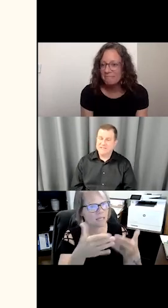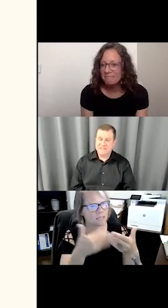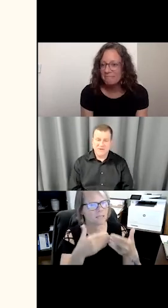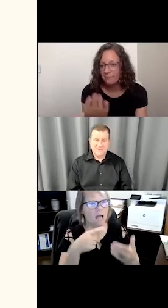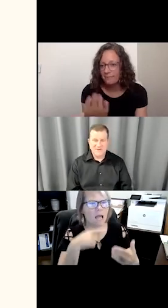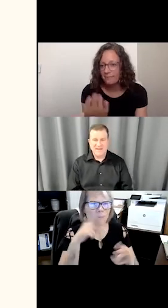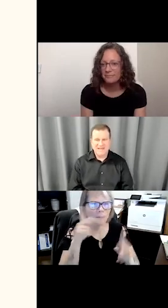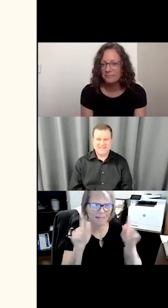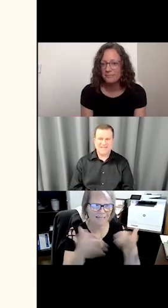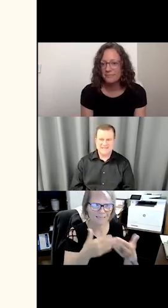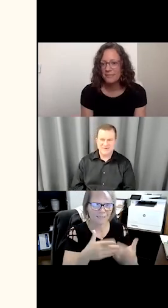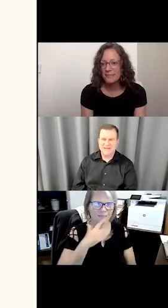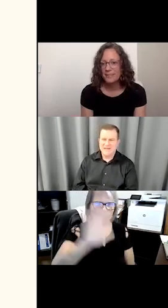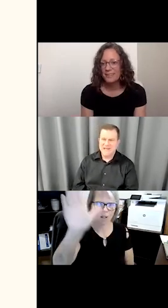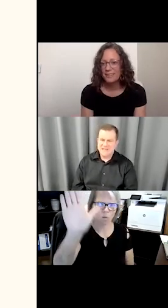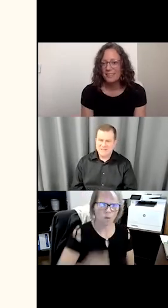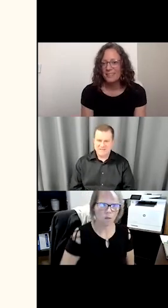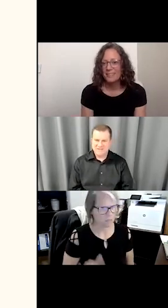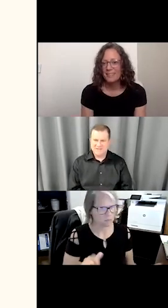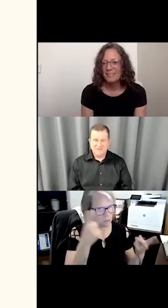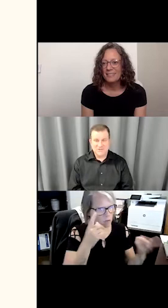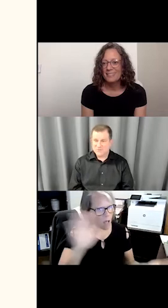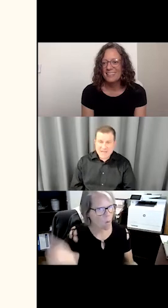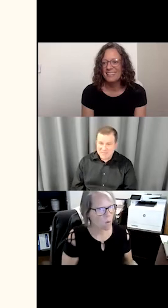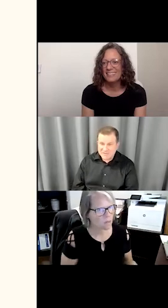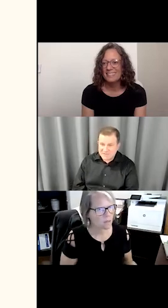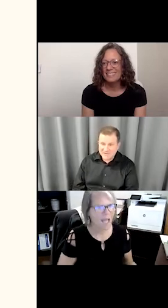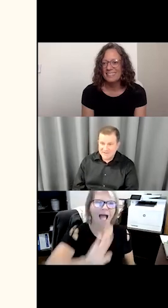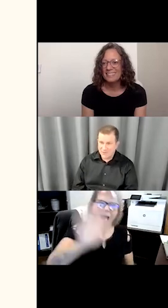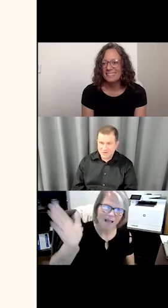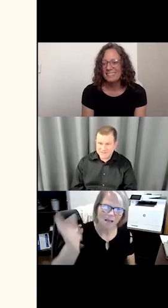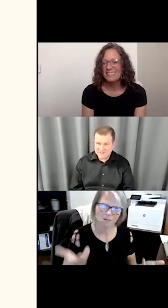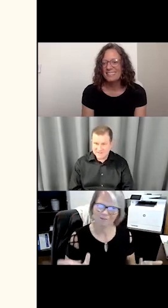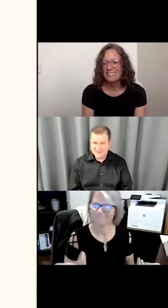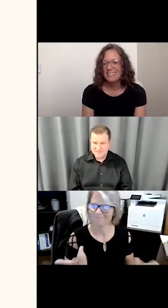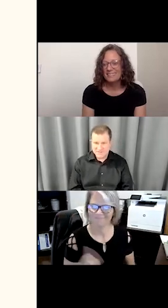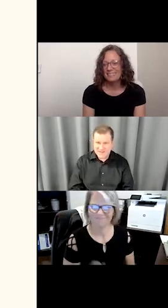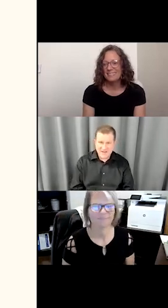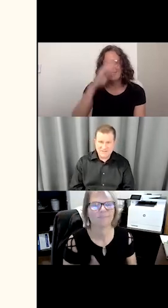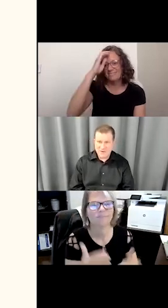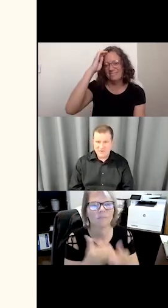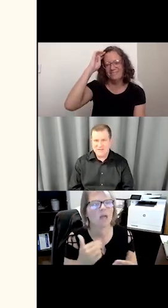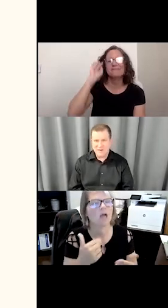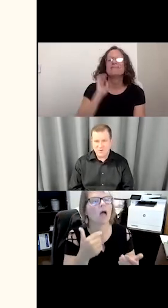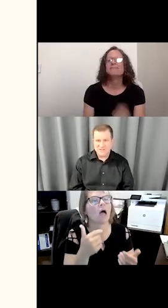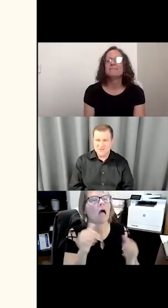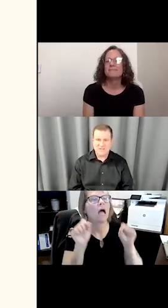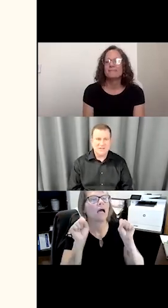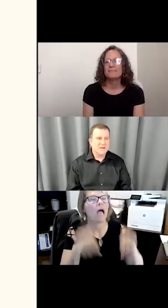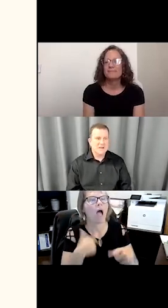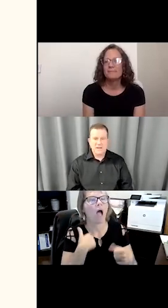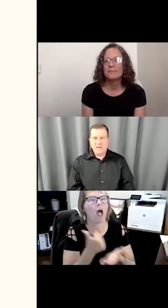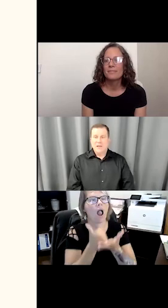That's an easy one. That's an easy one. You can just wave. That works. Just say hi. Just wave your hand. That works